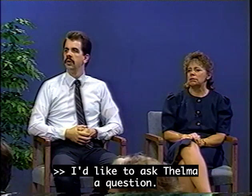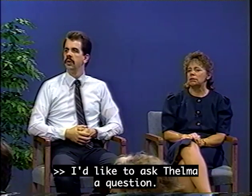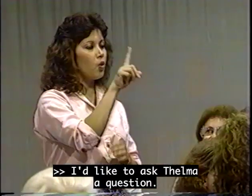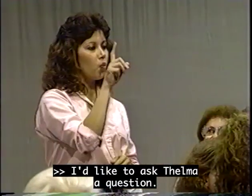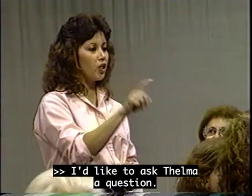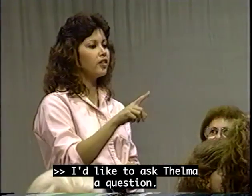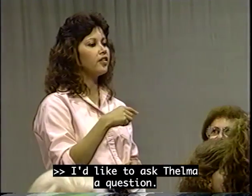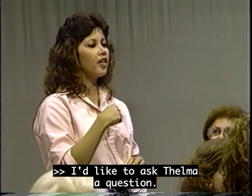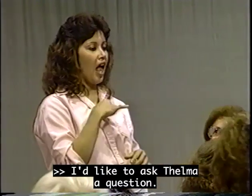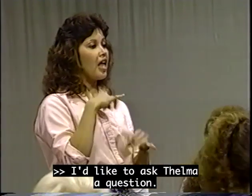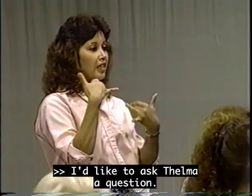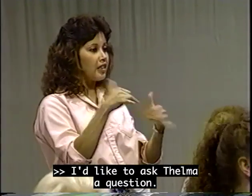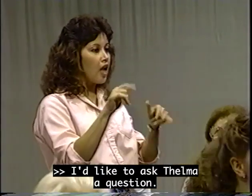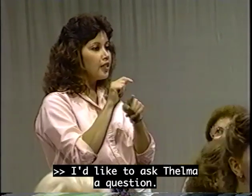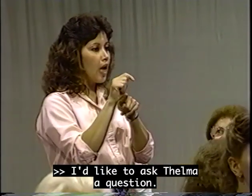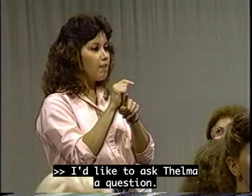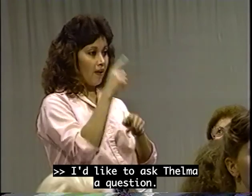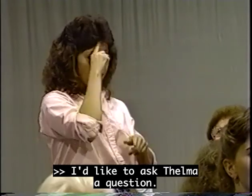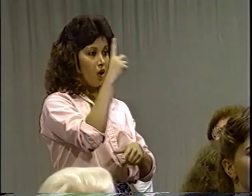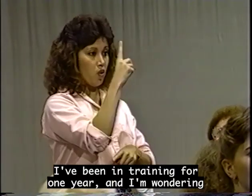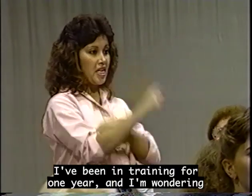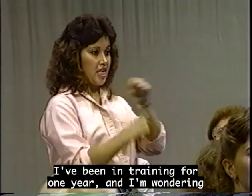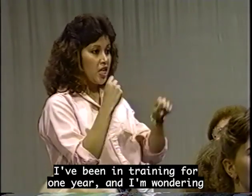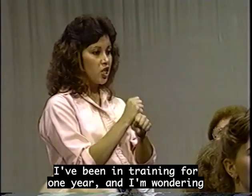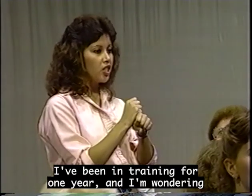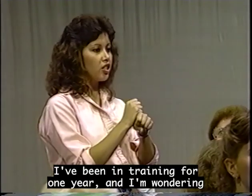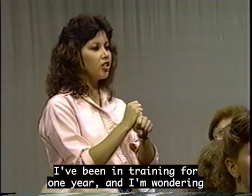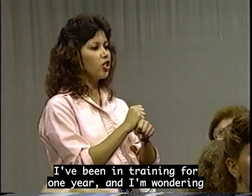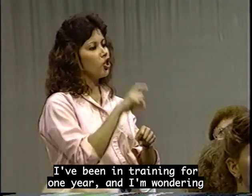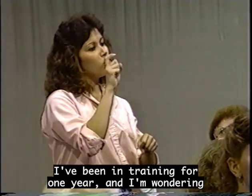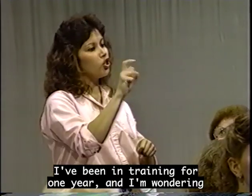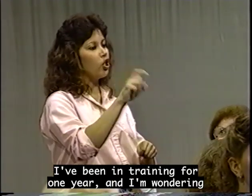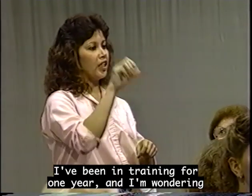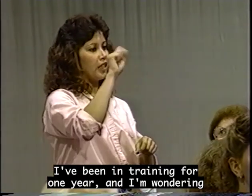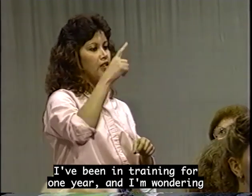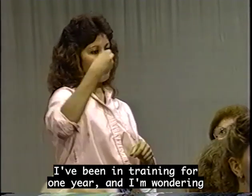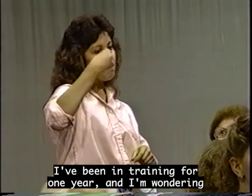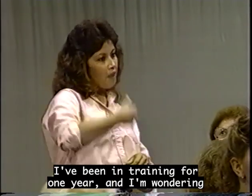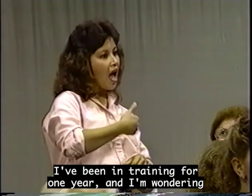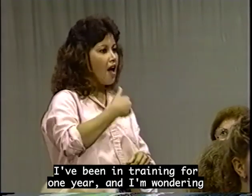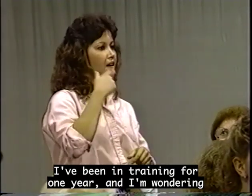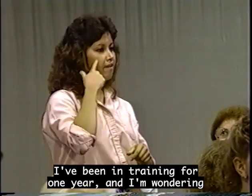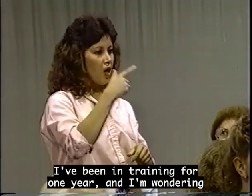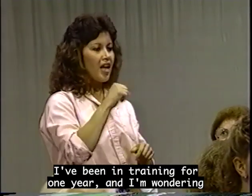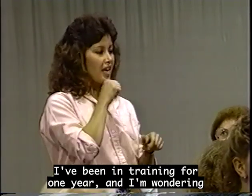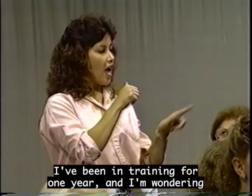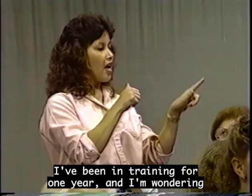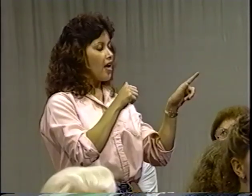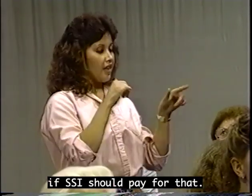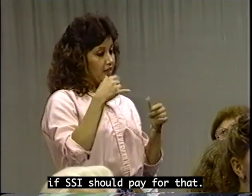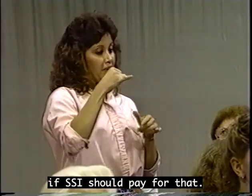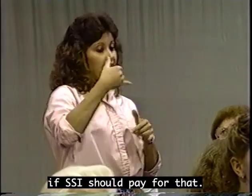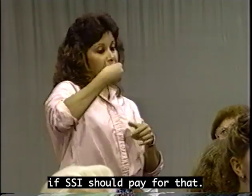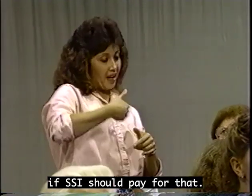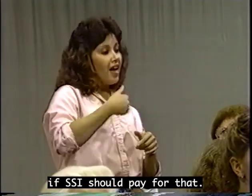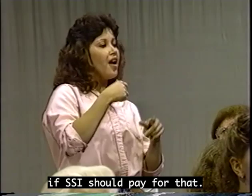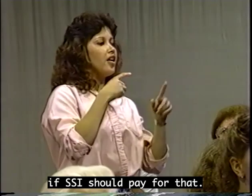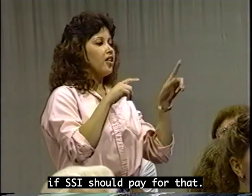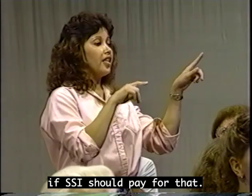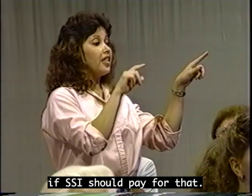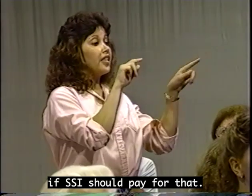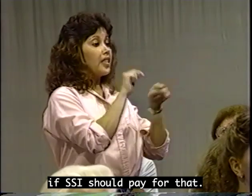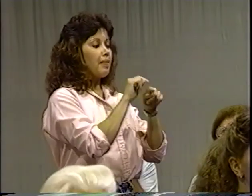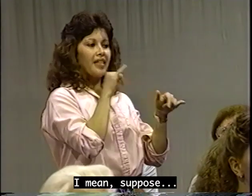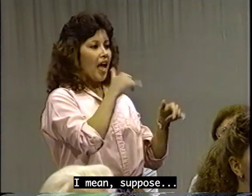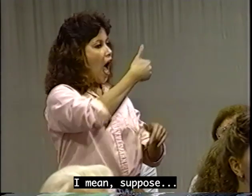I'd like to ask Thelma a question. I've been in training for 1 year, and I'm wondering if SSI should